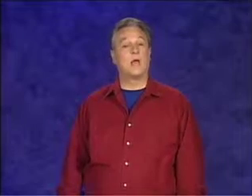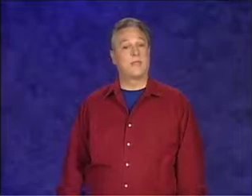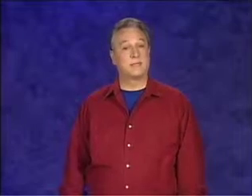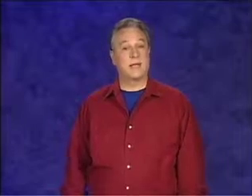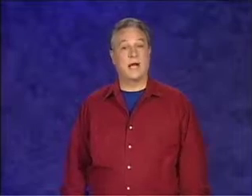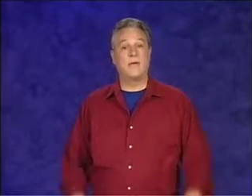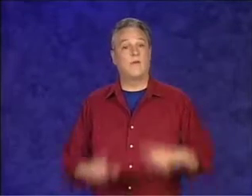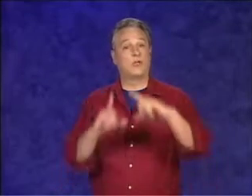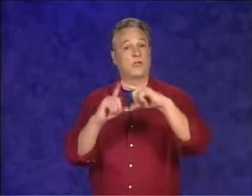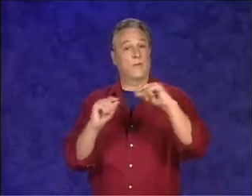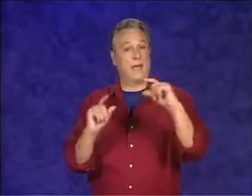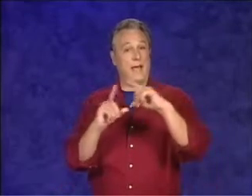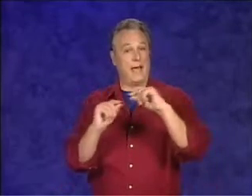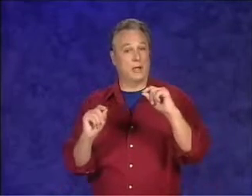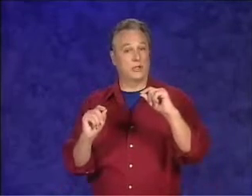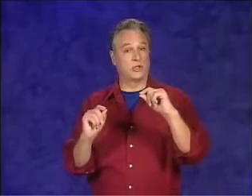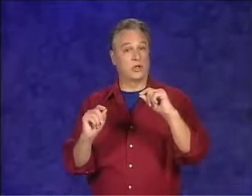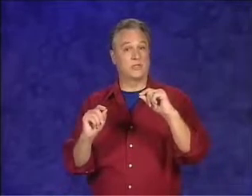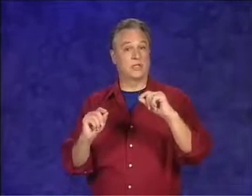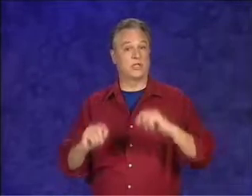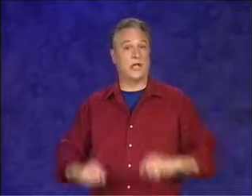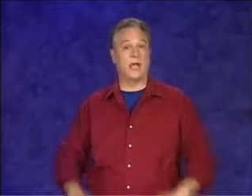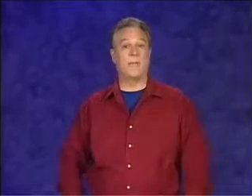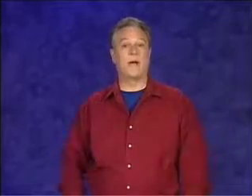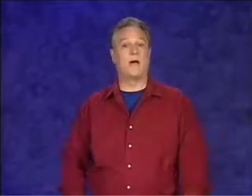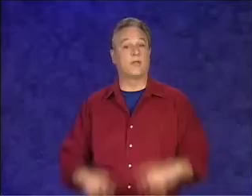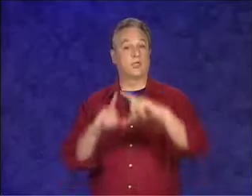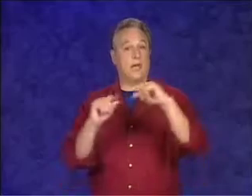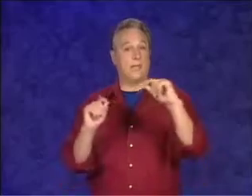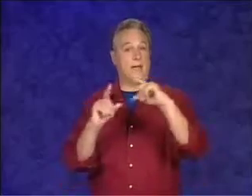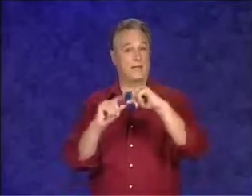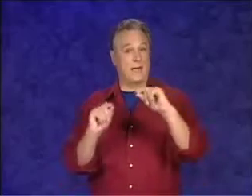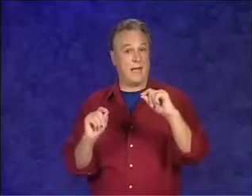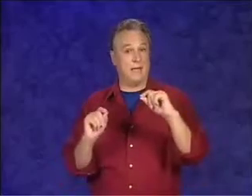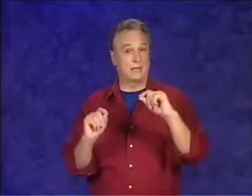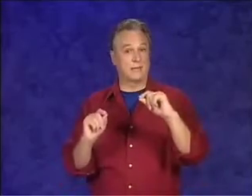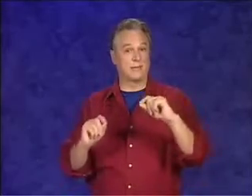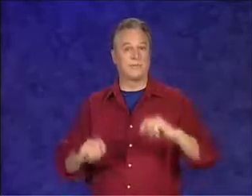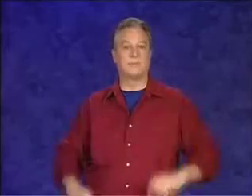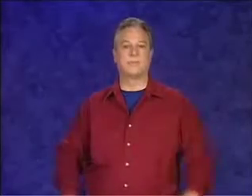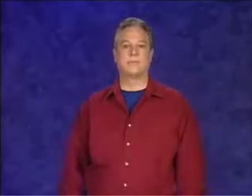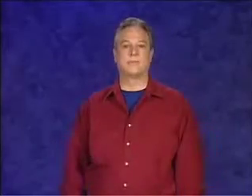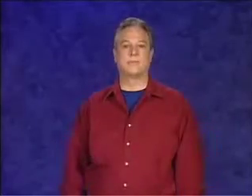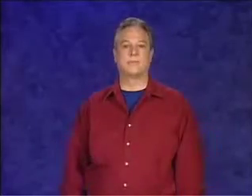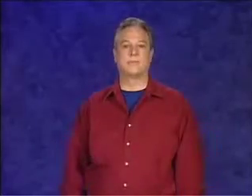The sign for Japan shows the shape of the Japanese islands.